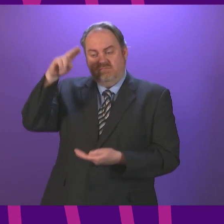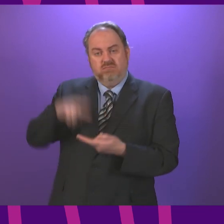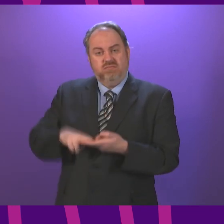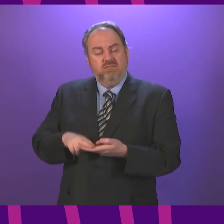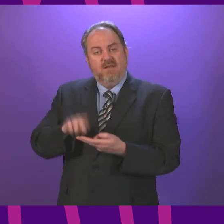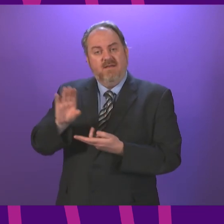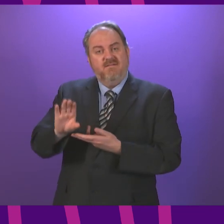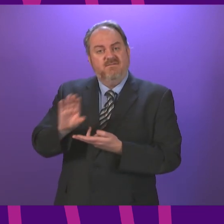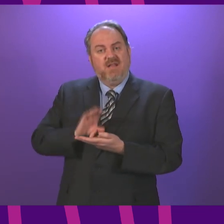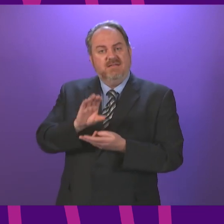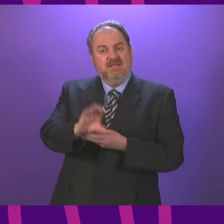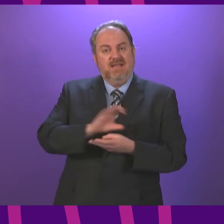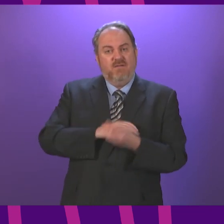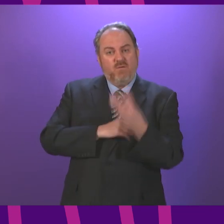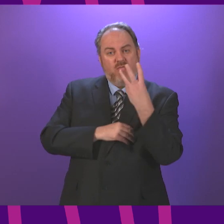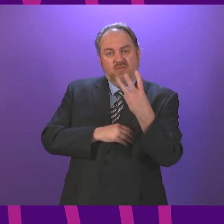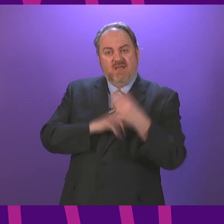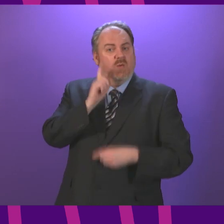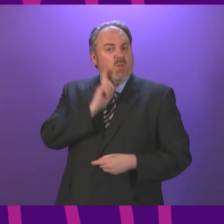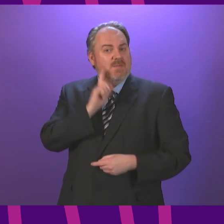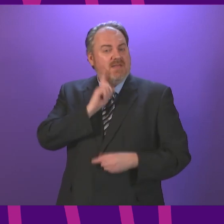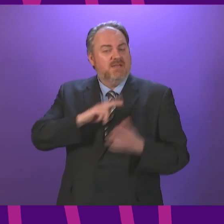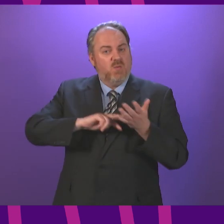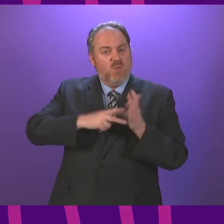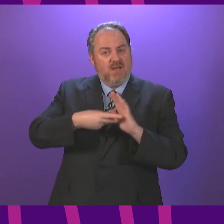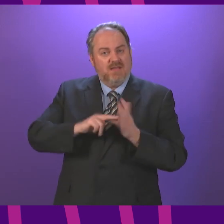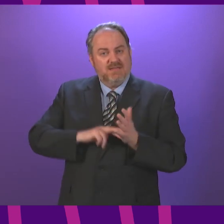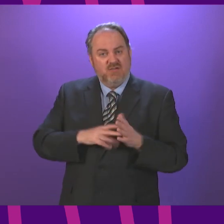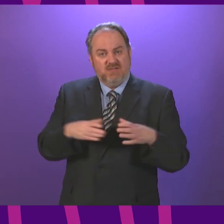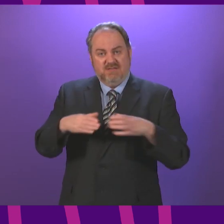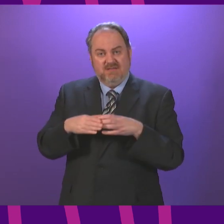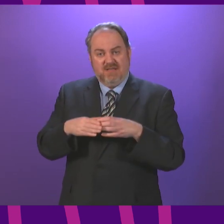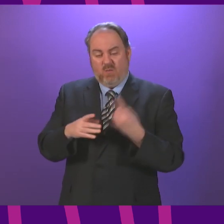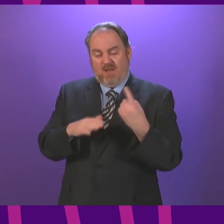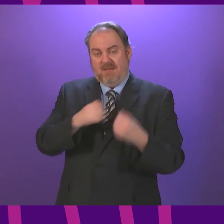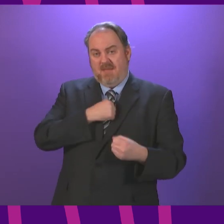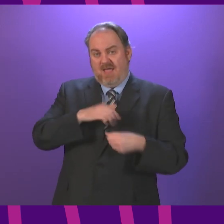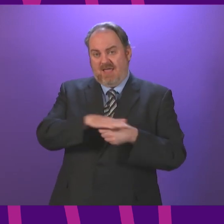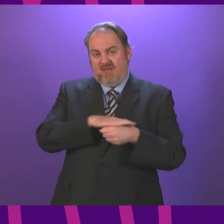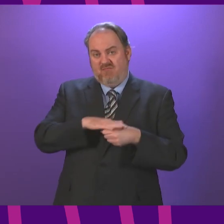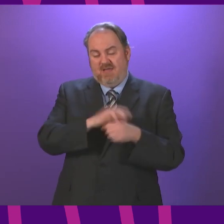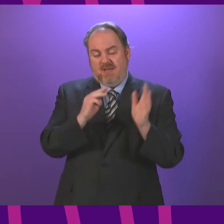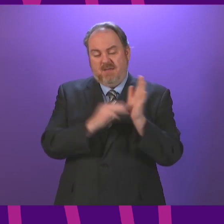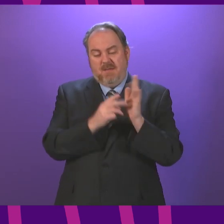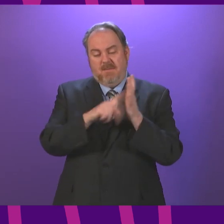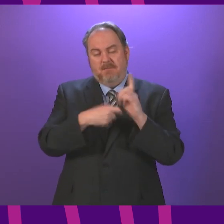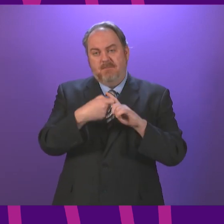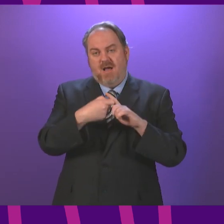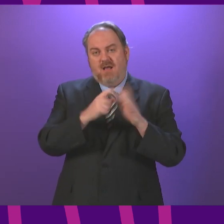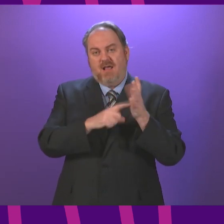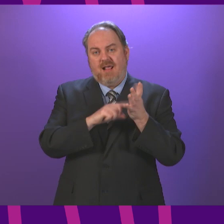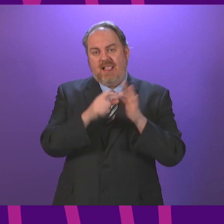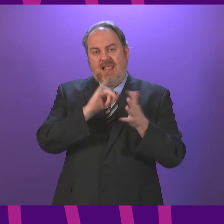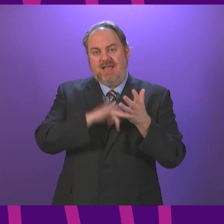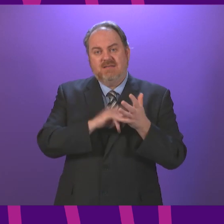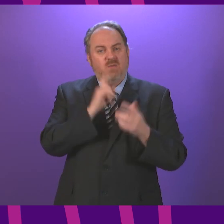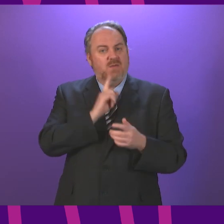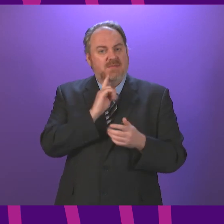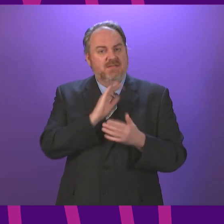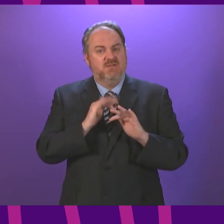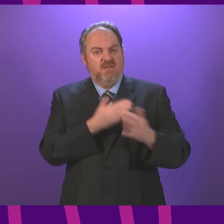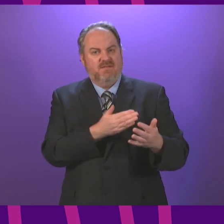services across the council area, including Monkland's Women's Aid, which covers my own constituency. Due to Scottish Government funding, some services,